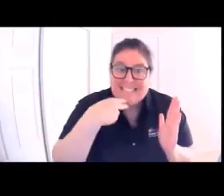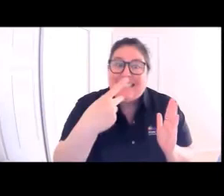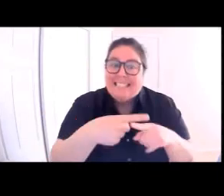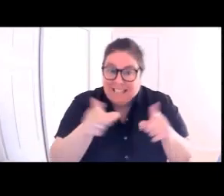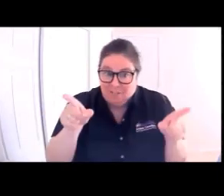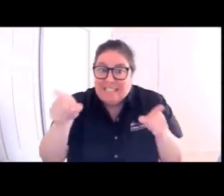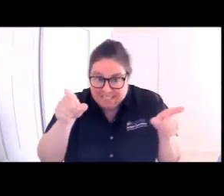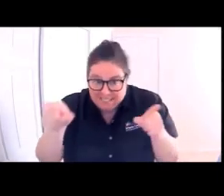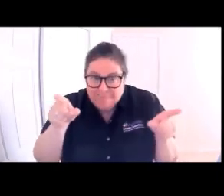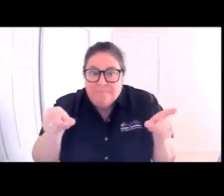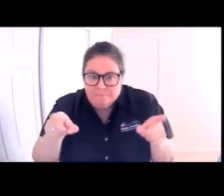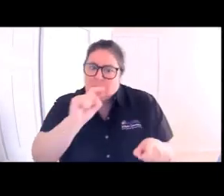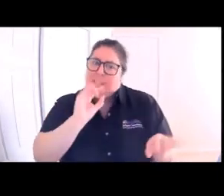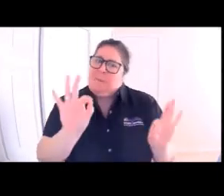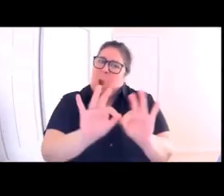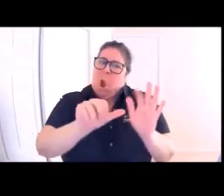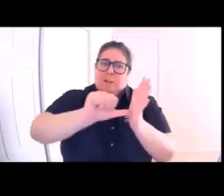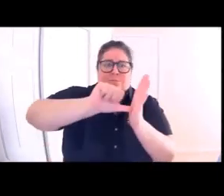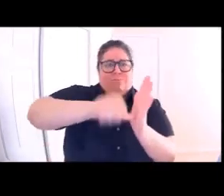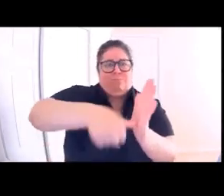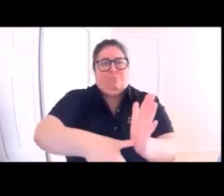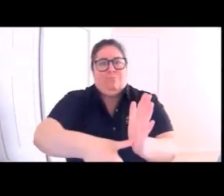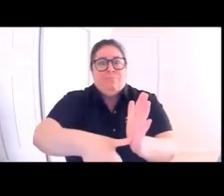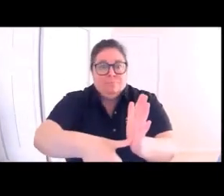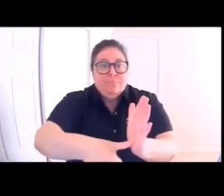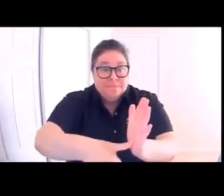expressions to emphasize different meanings.